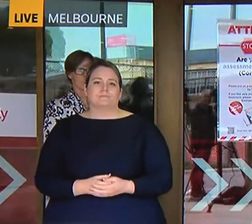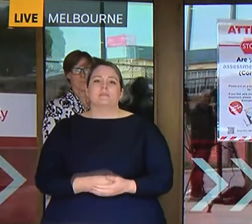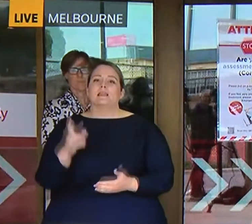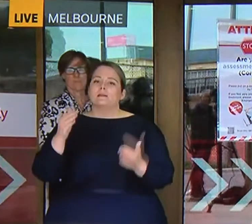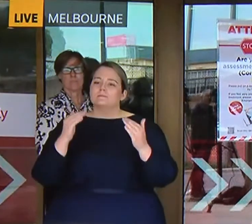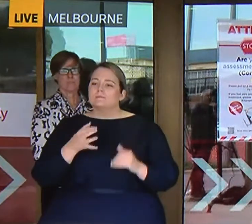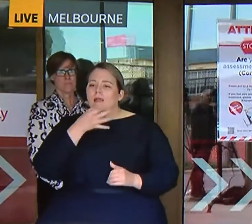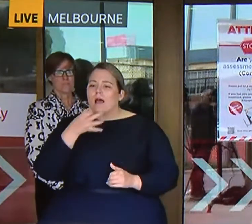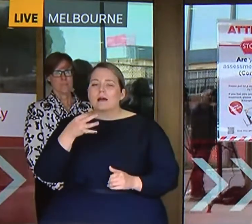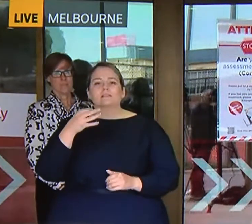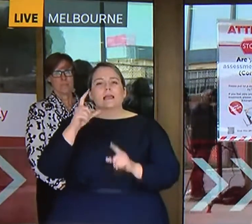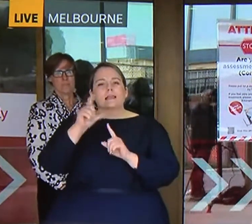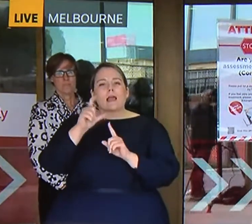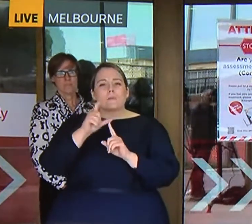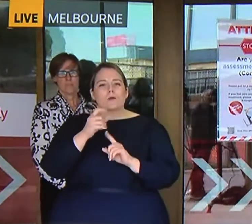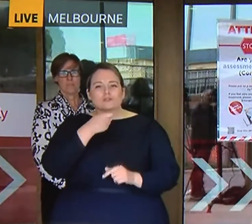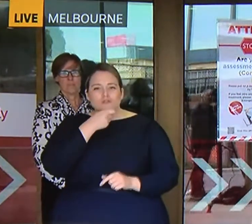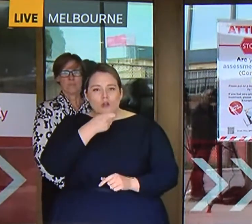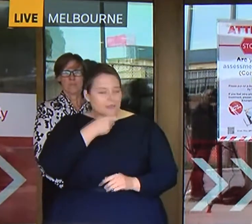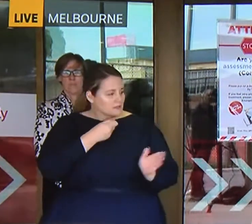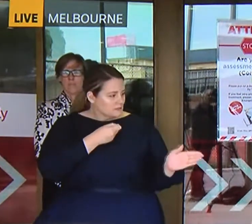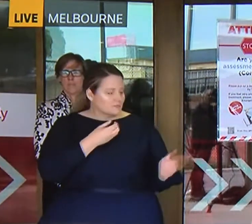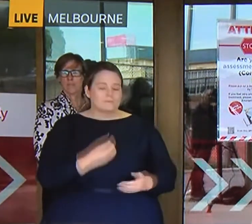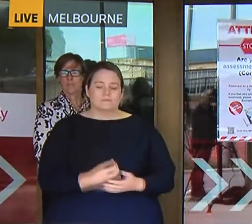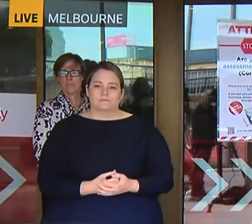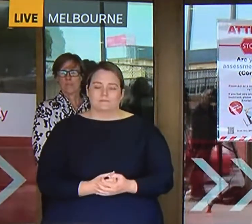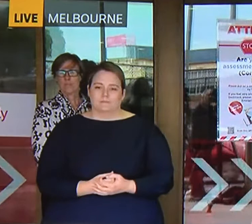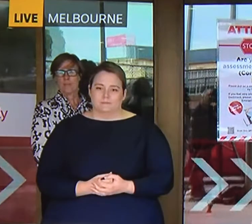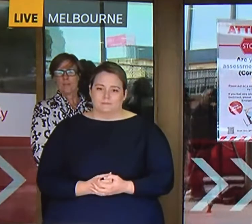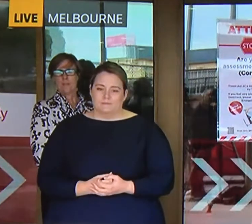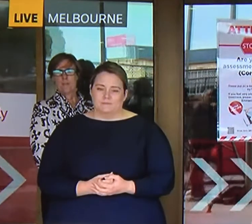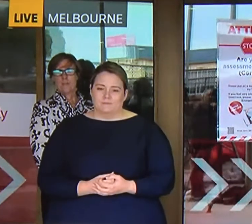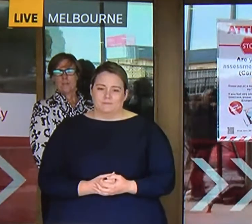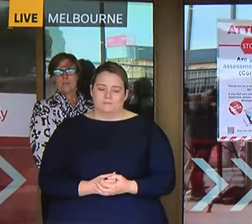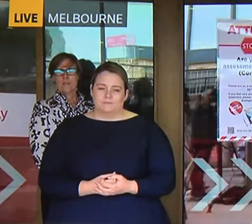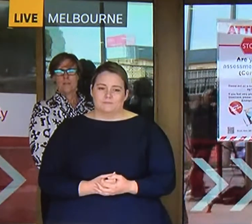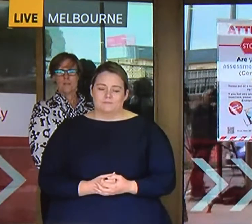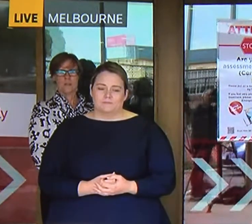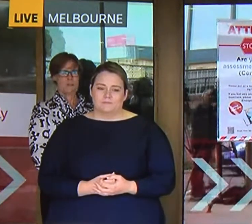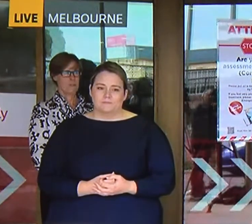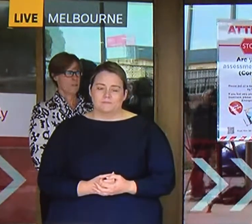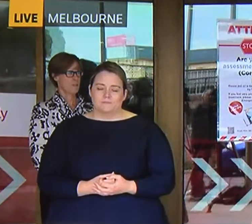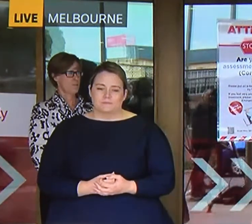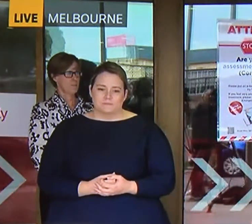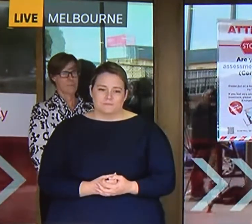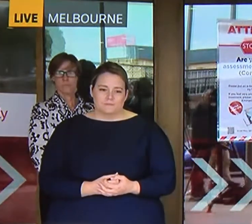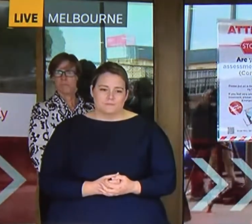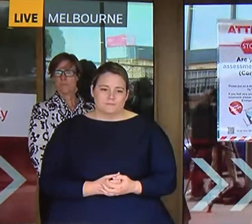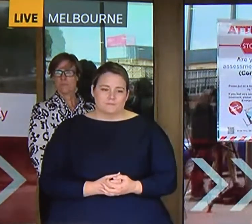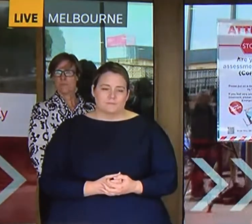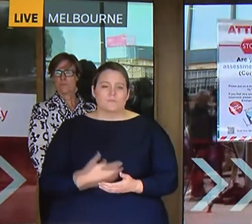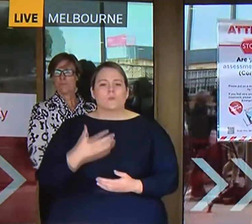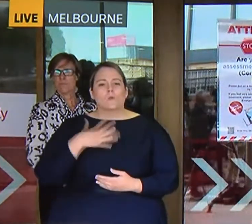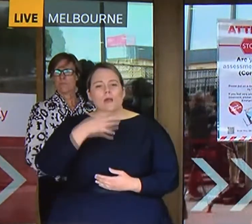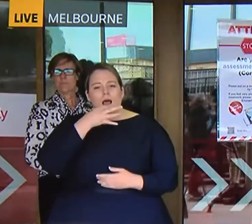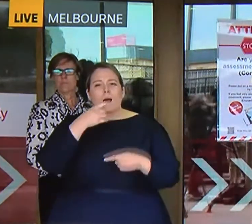Thanks, Minister. I just wanted to ask you about the modelling behind the government's response. Professor Paul Kelly said